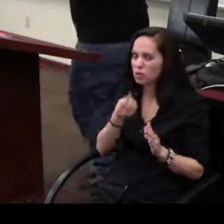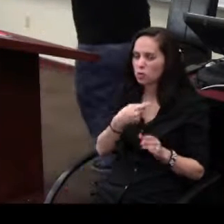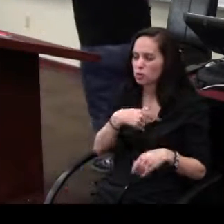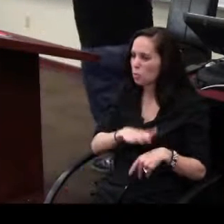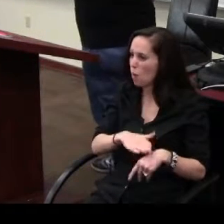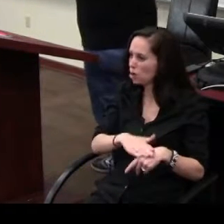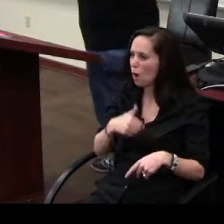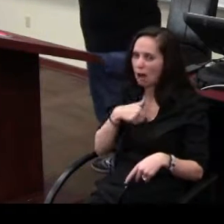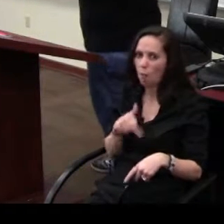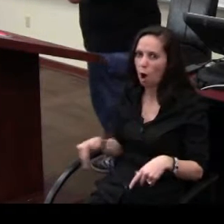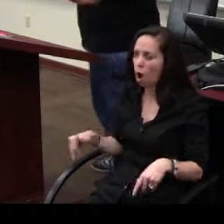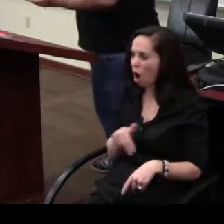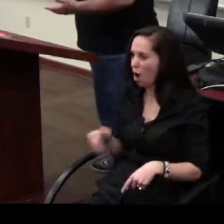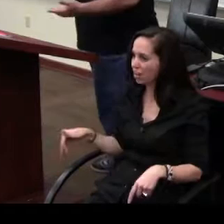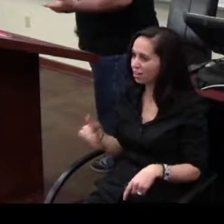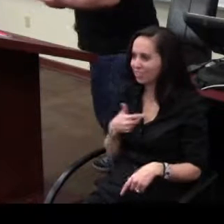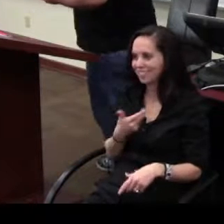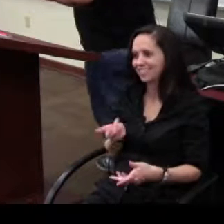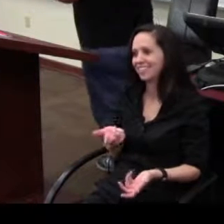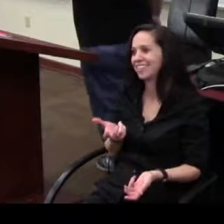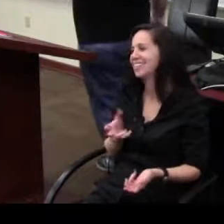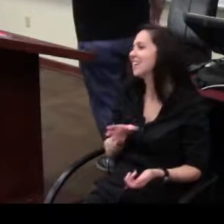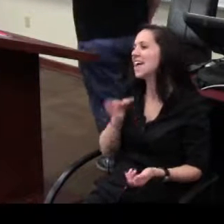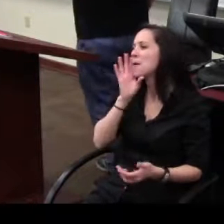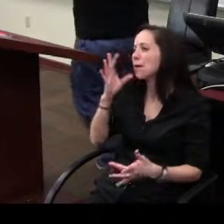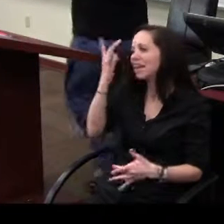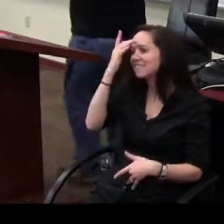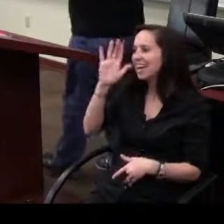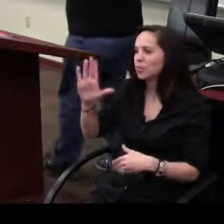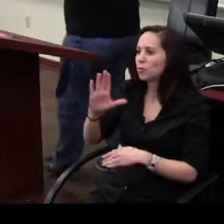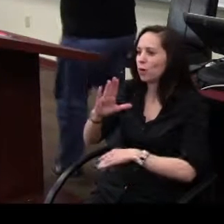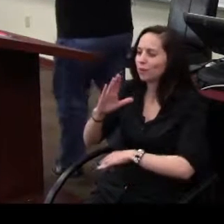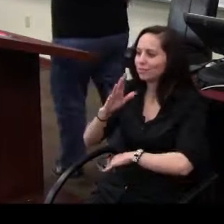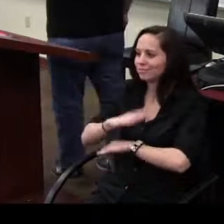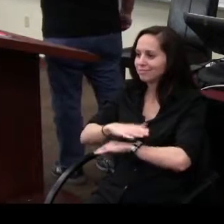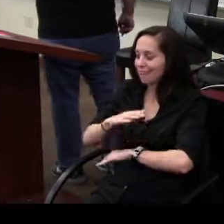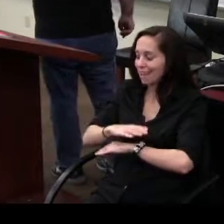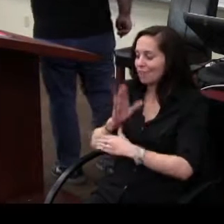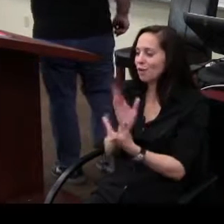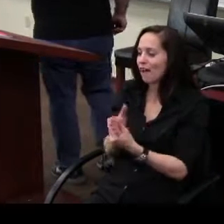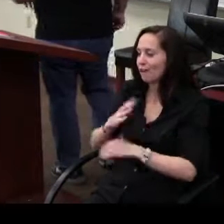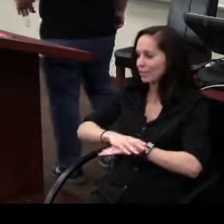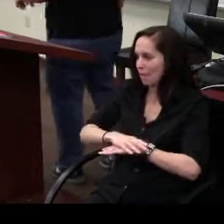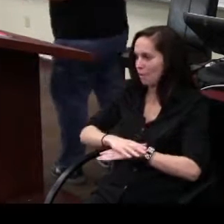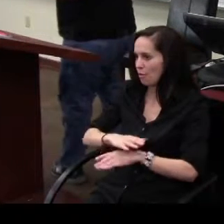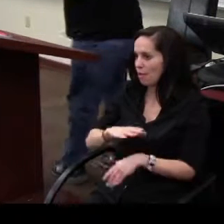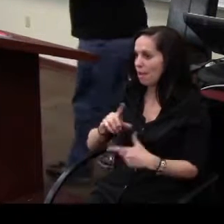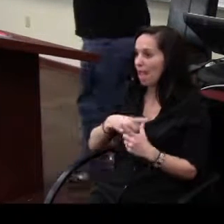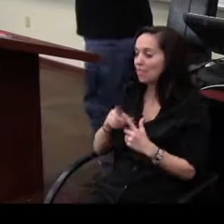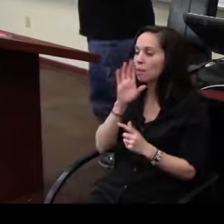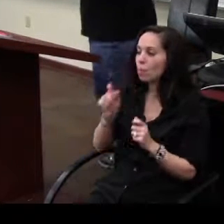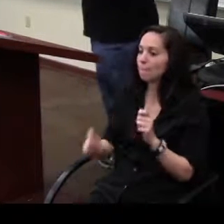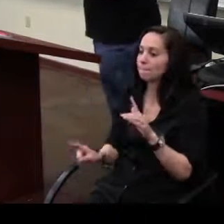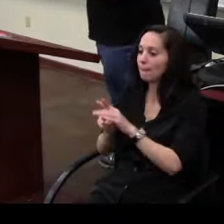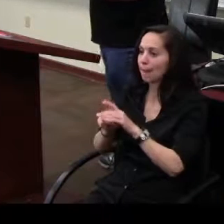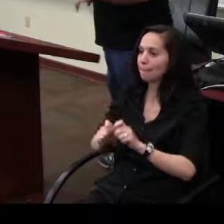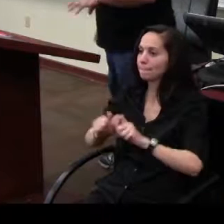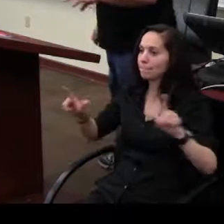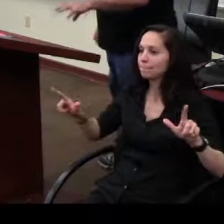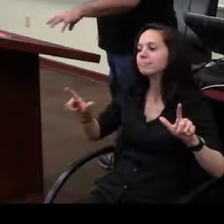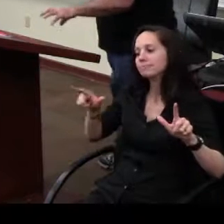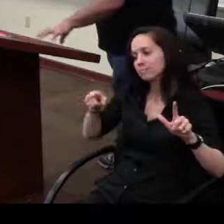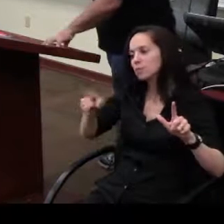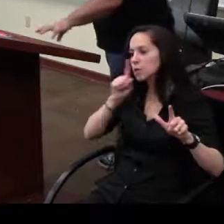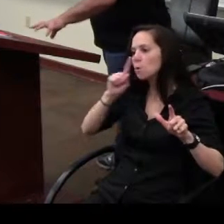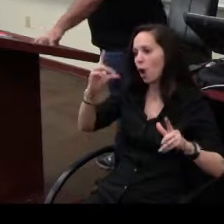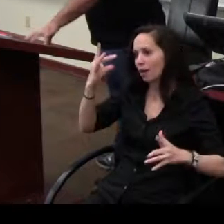warned you. So it's going to infect your master file table, and then it's going to pop up the you've been infected, your hard disks are